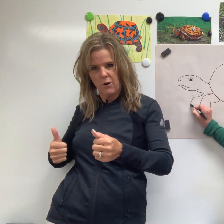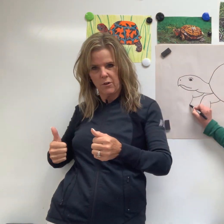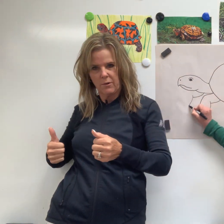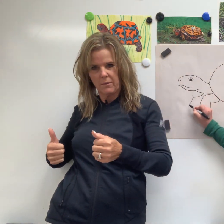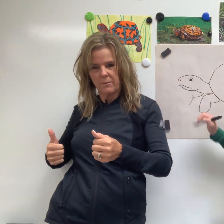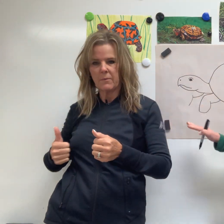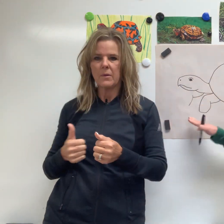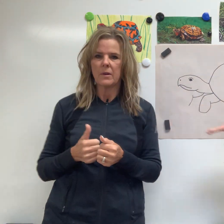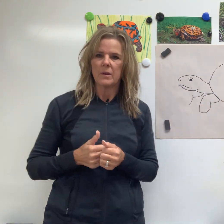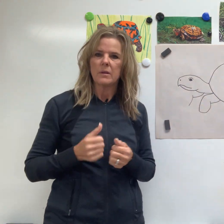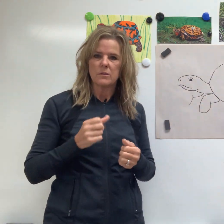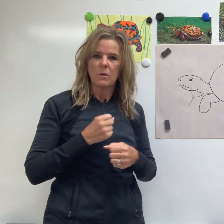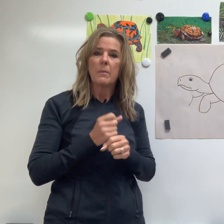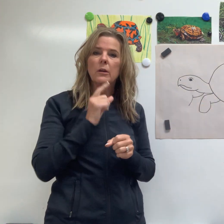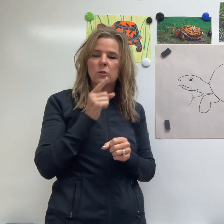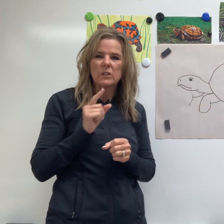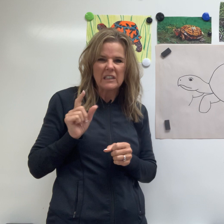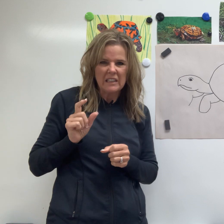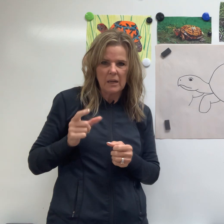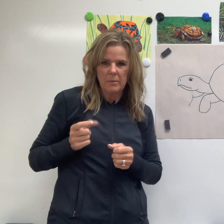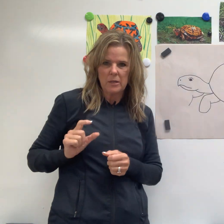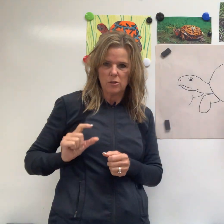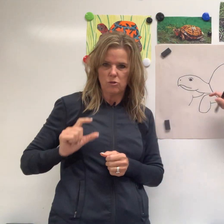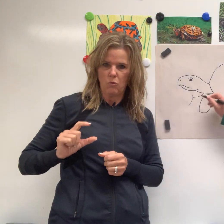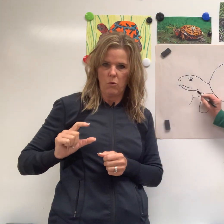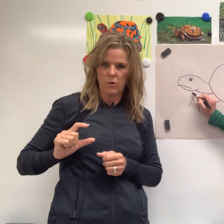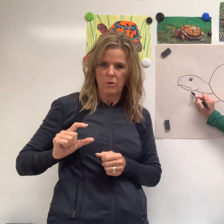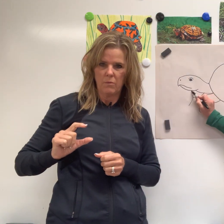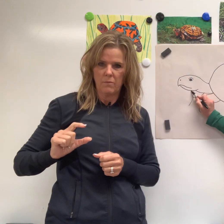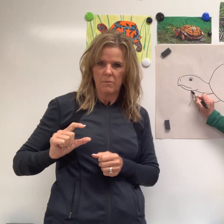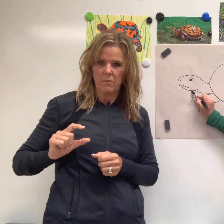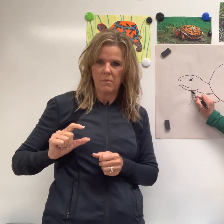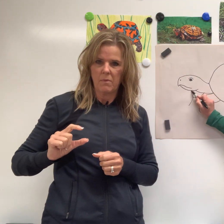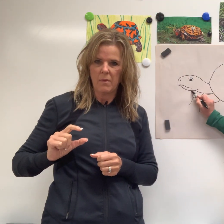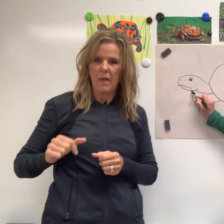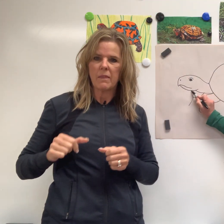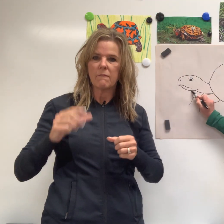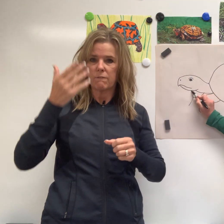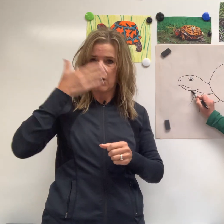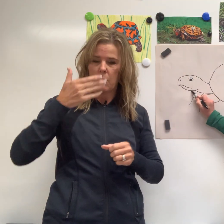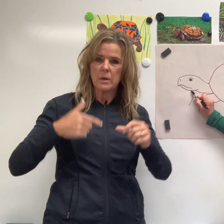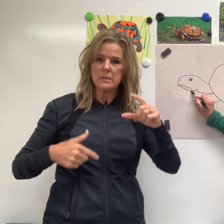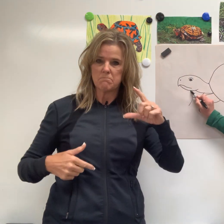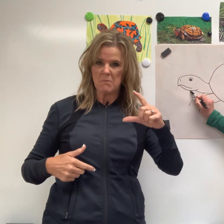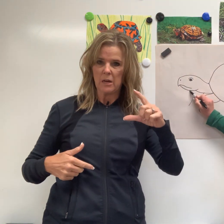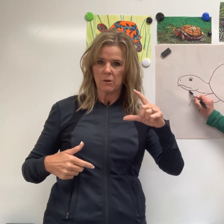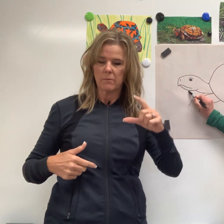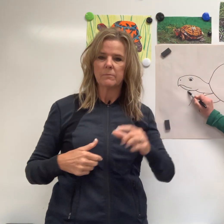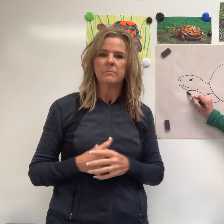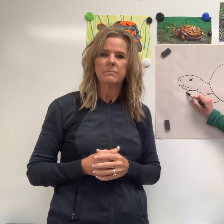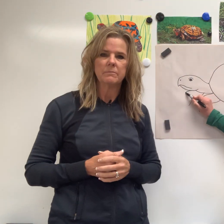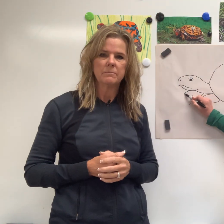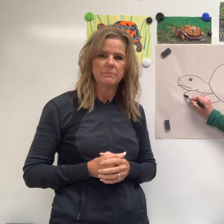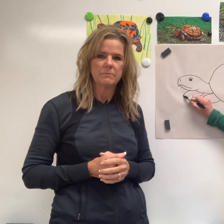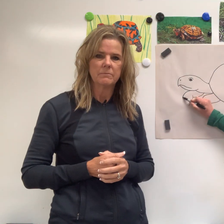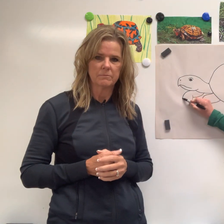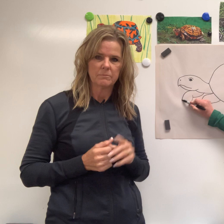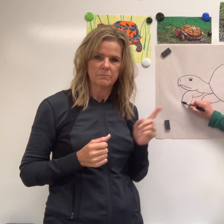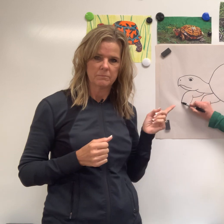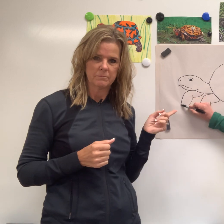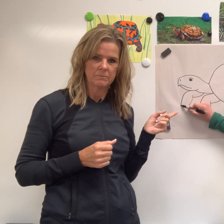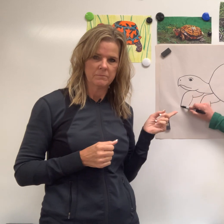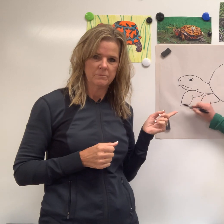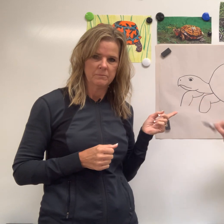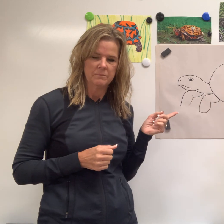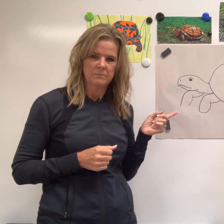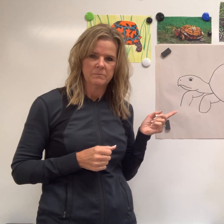gonna make it, be sure it's a little shorter, and then we're gonna do the top part of the leg, and I'm gonna do the same thing. This time I'm just gonna curve it forward